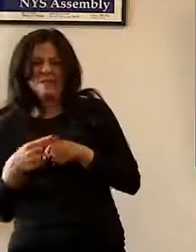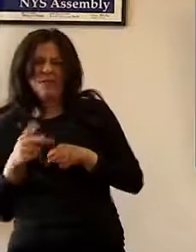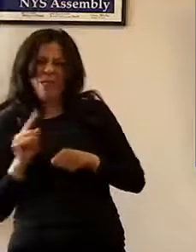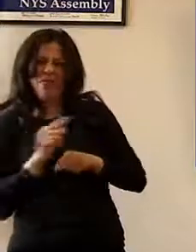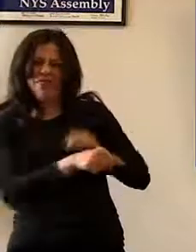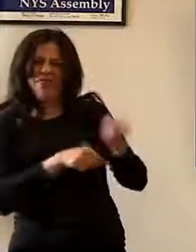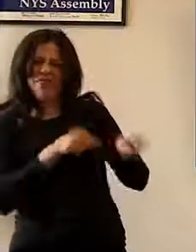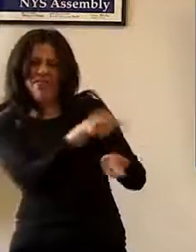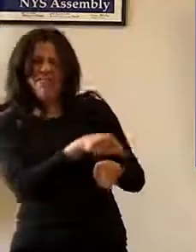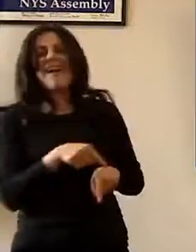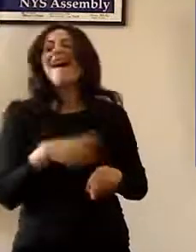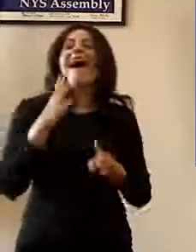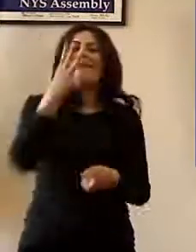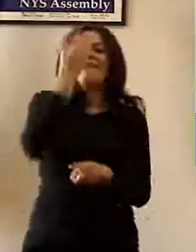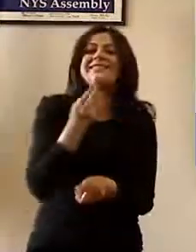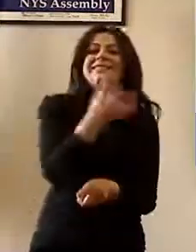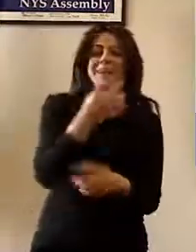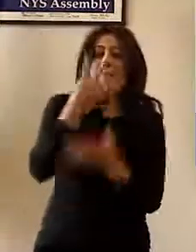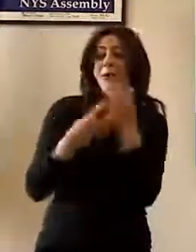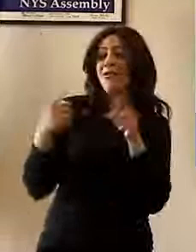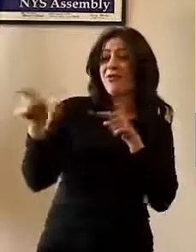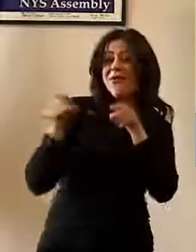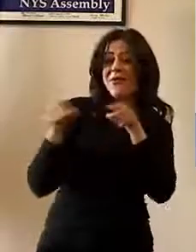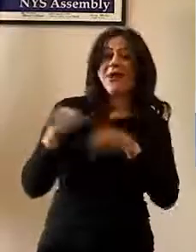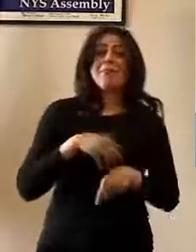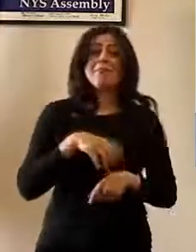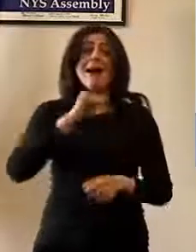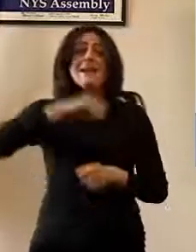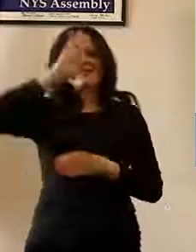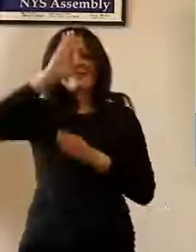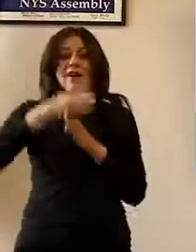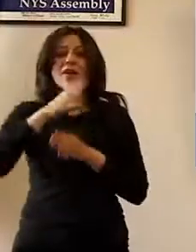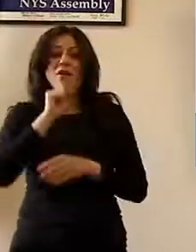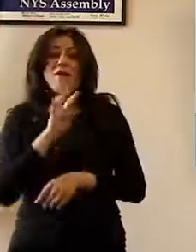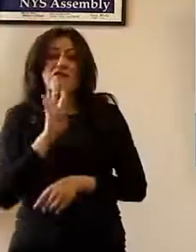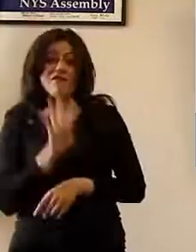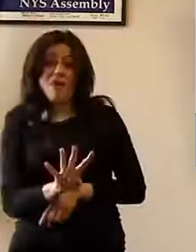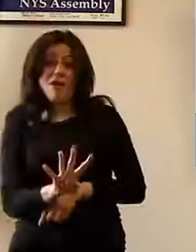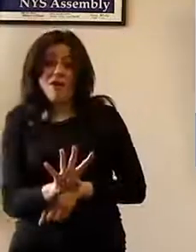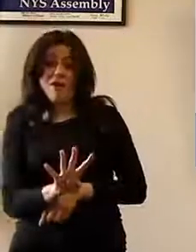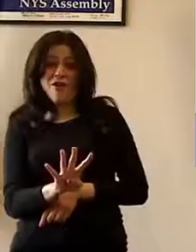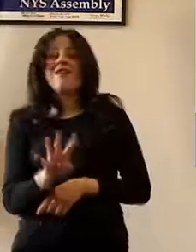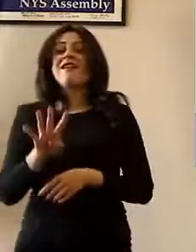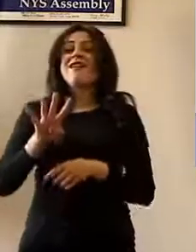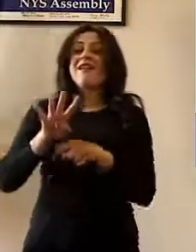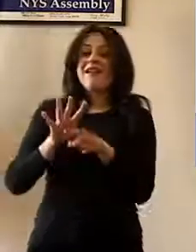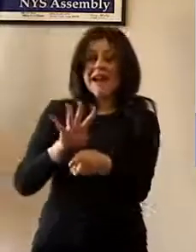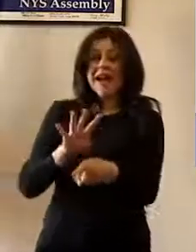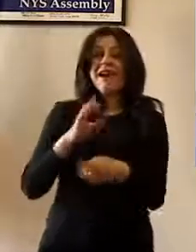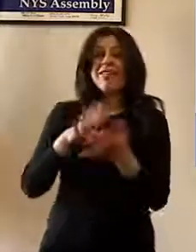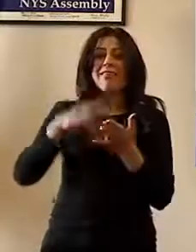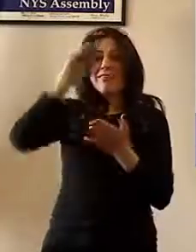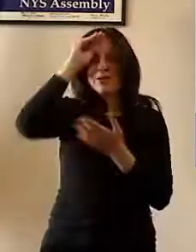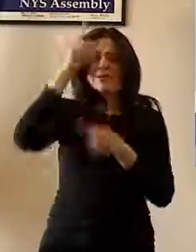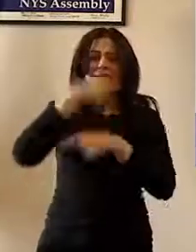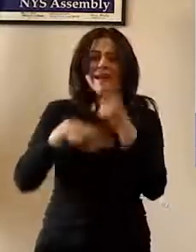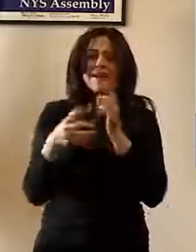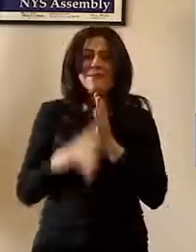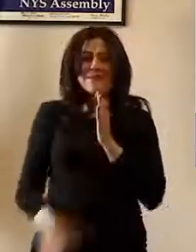bit. I will tell you, to the both of you, my 4-year-old son Eli has learned to sign poop.